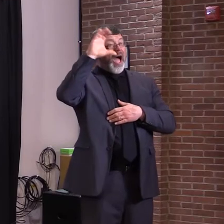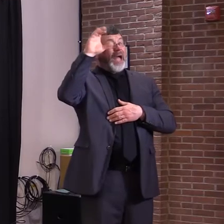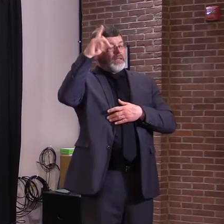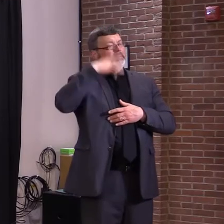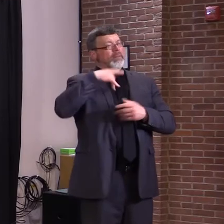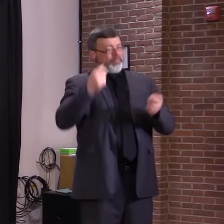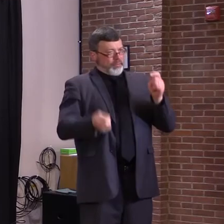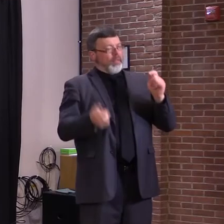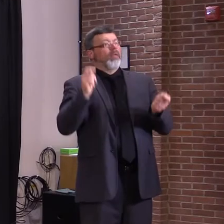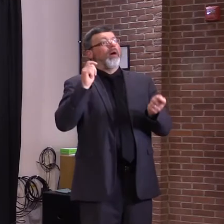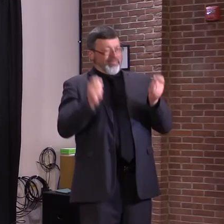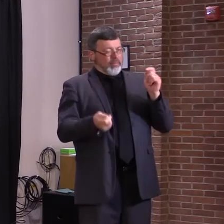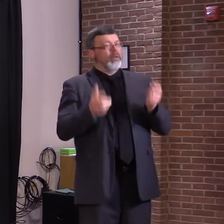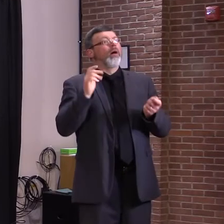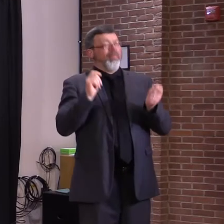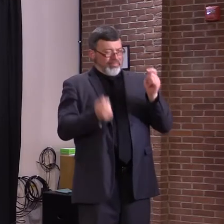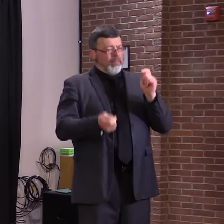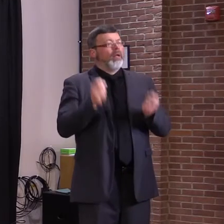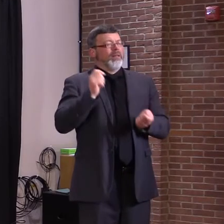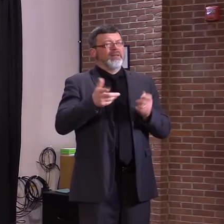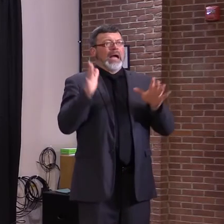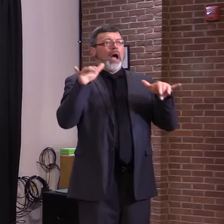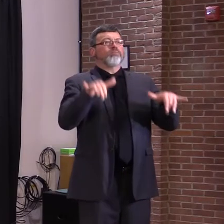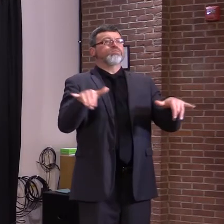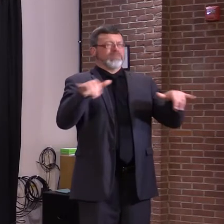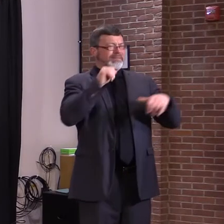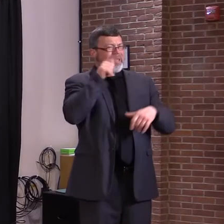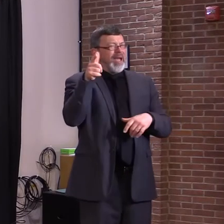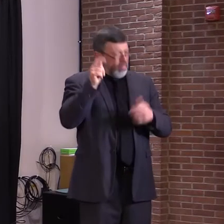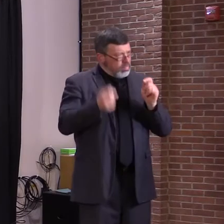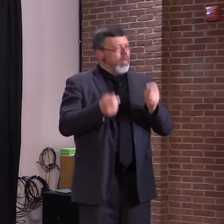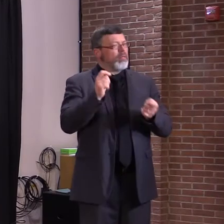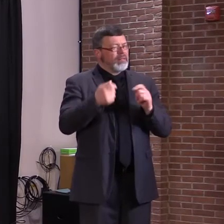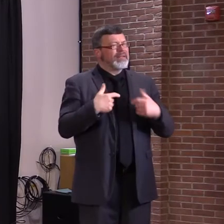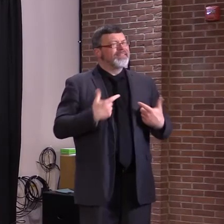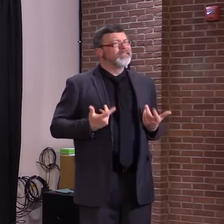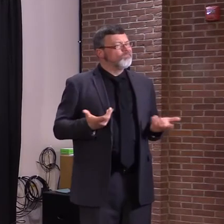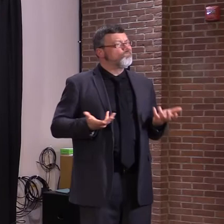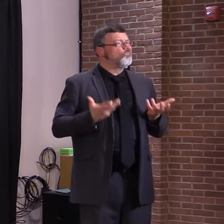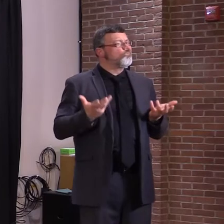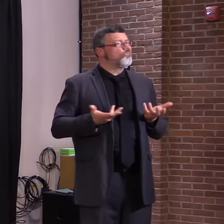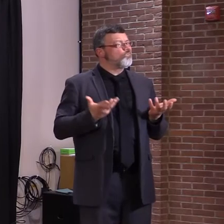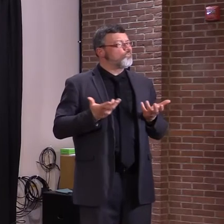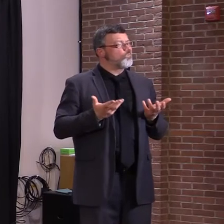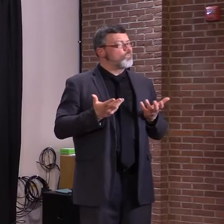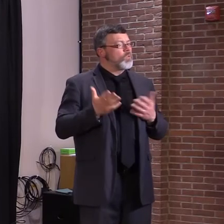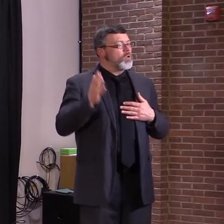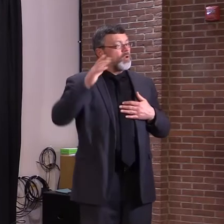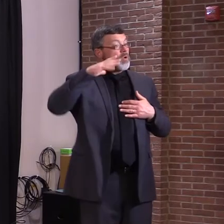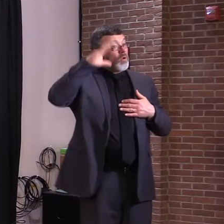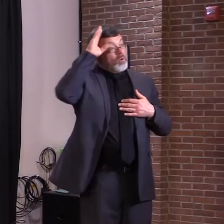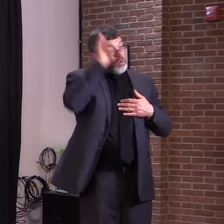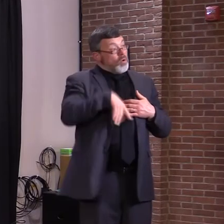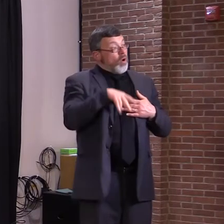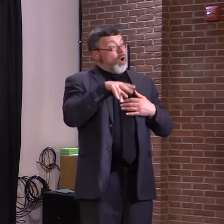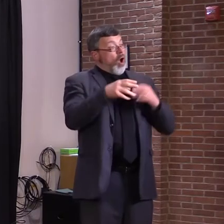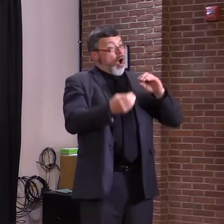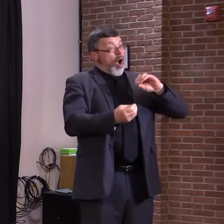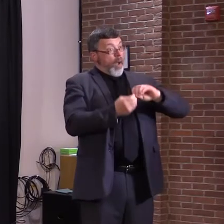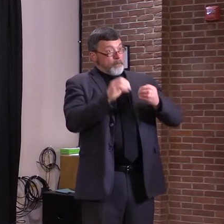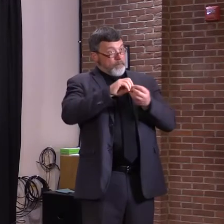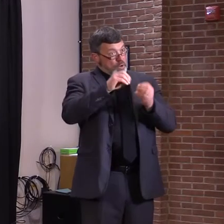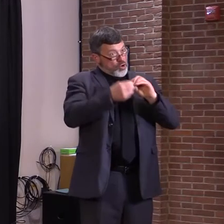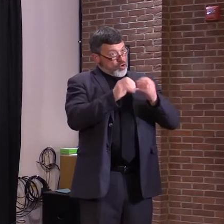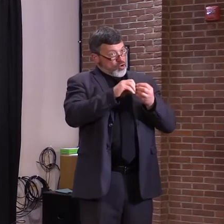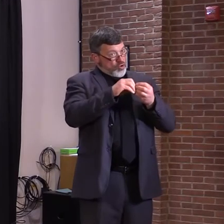that, you know, the risks were at lower levels. And we know that